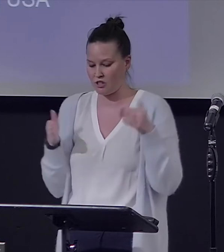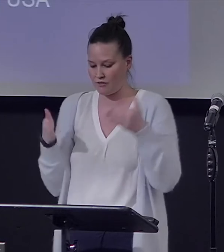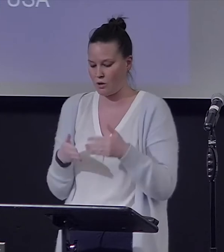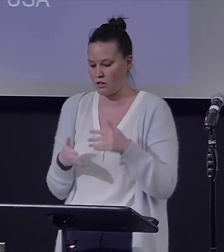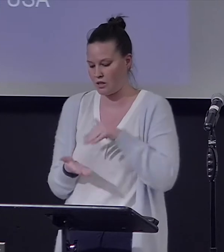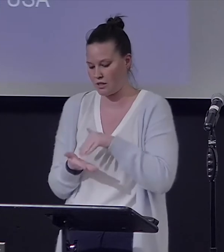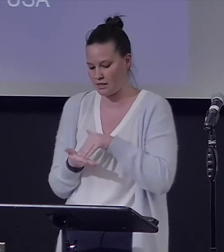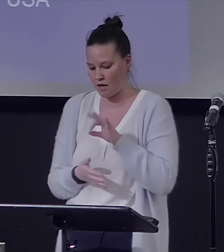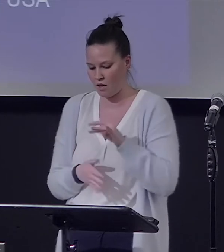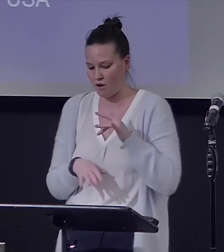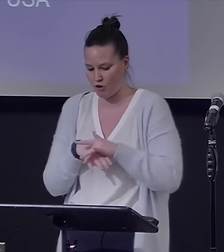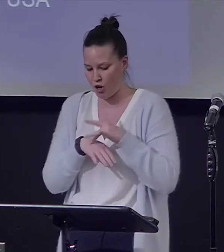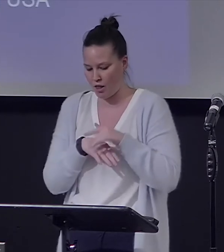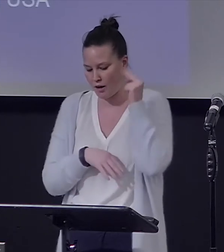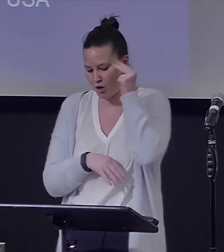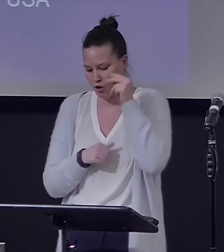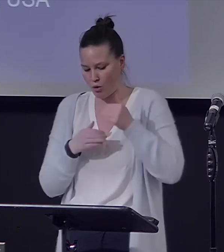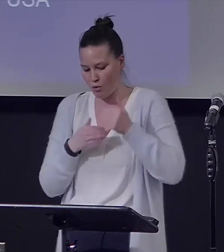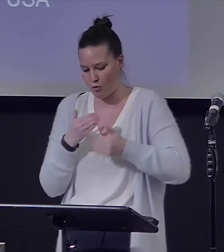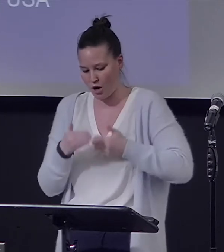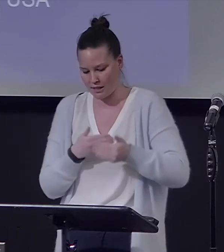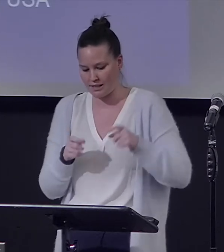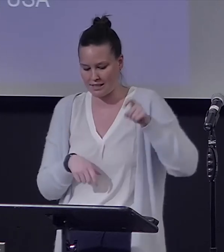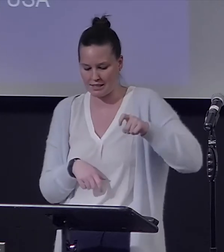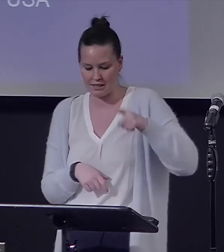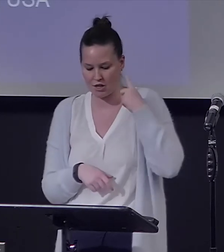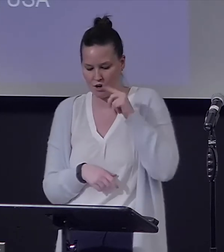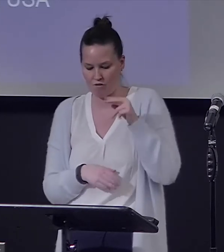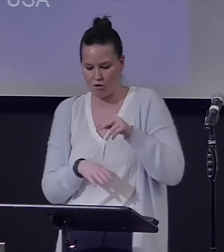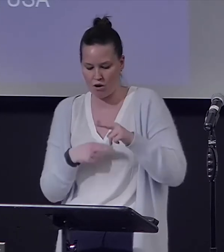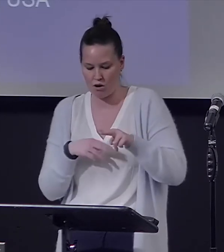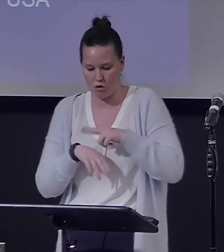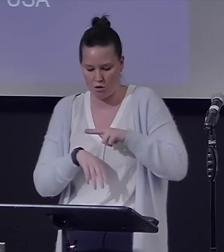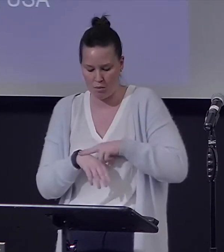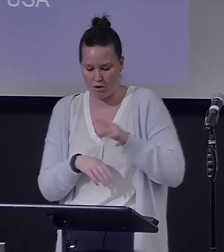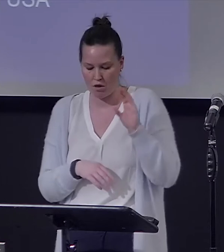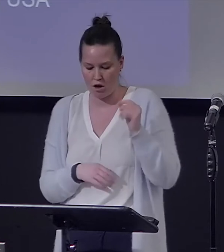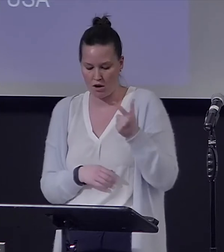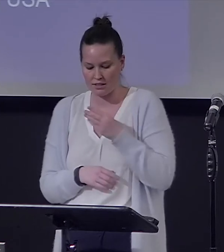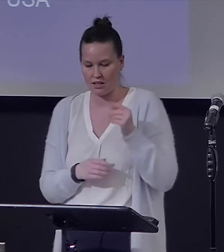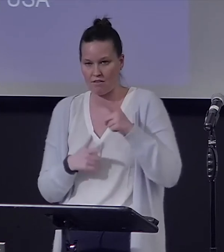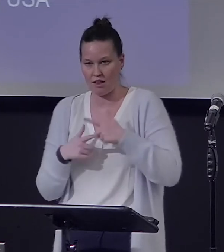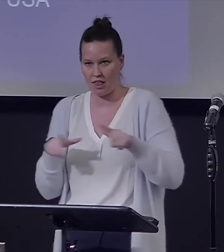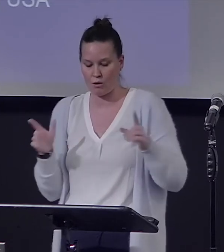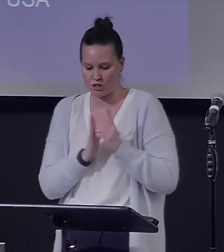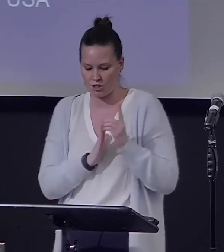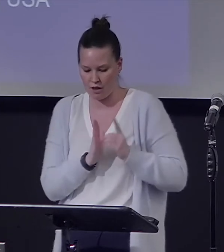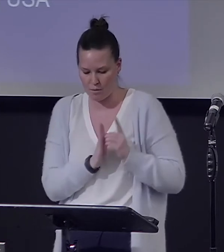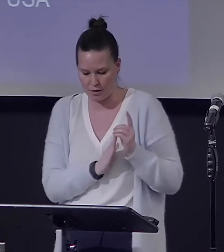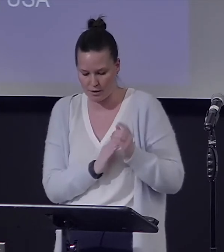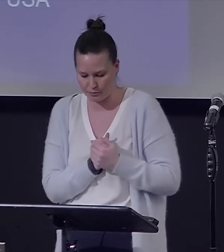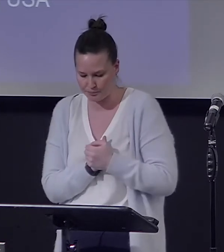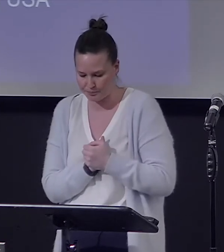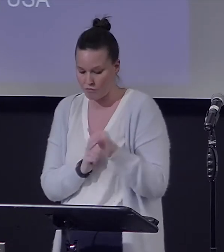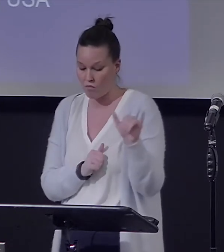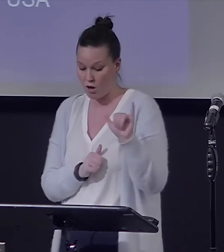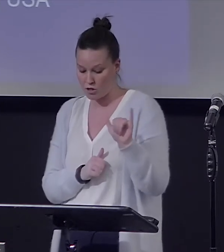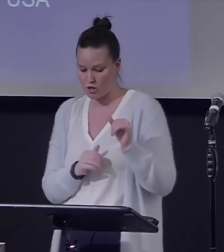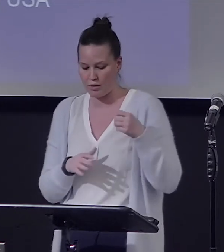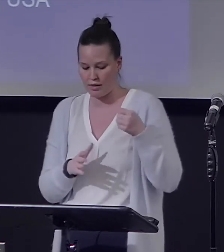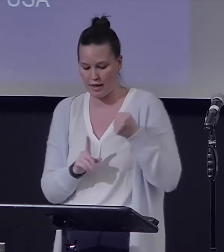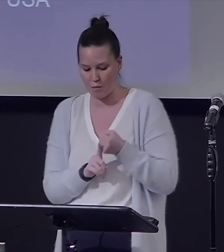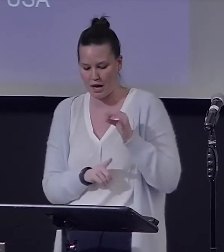her current research focuses on the study of early neural processes for normal cognitive